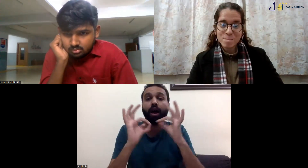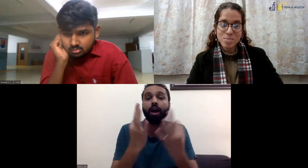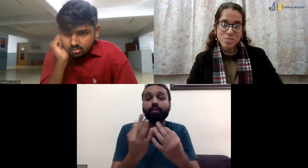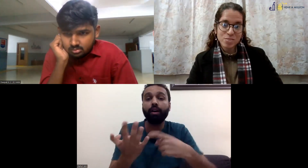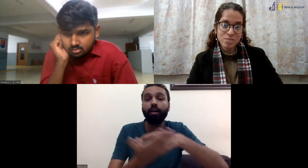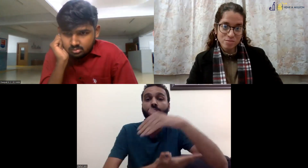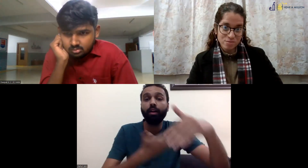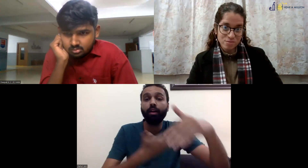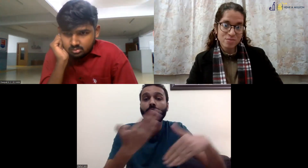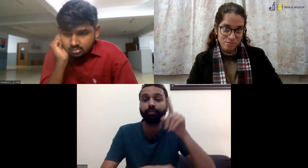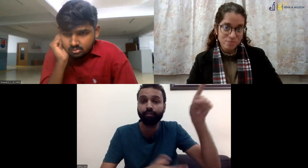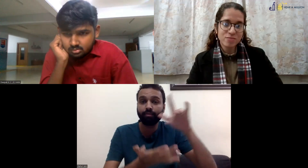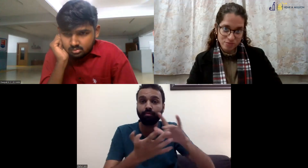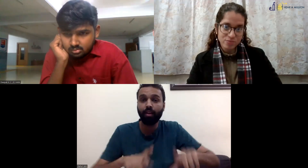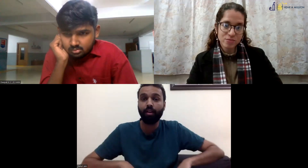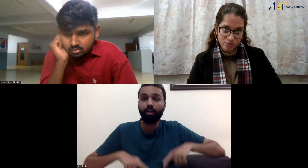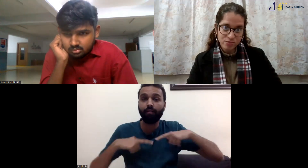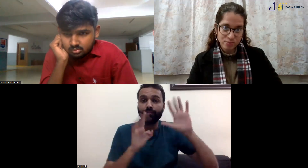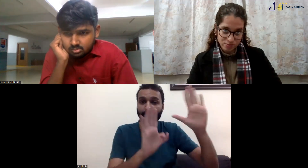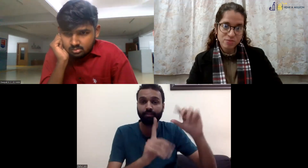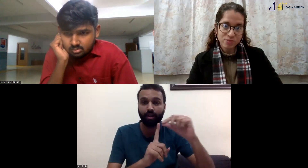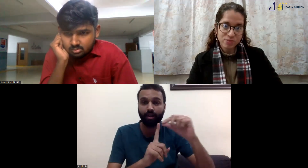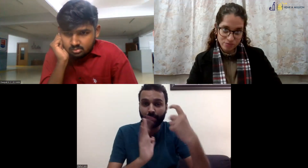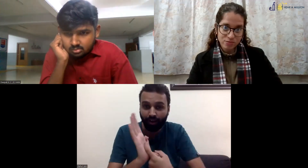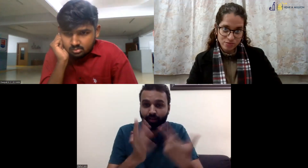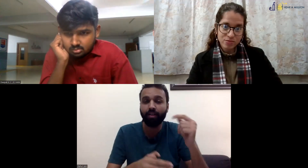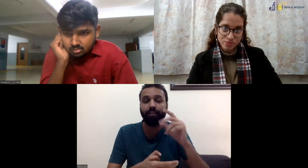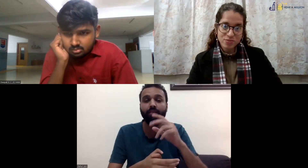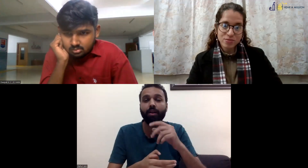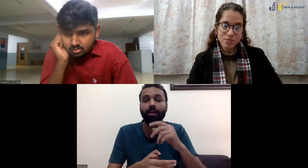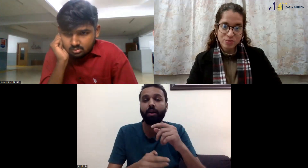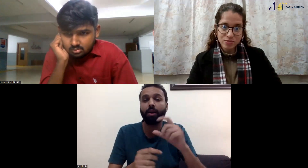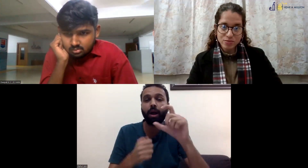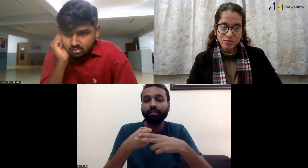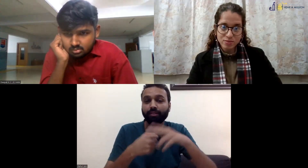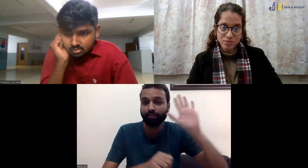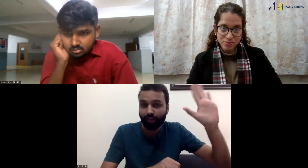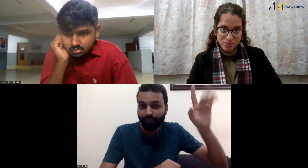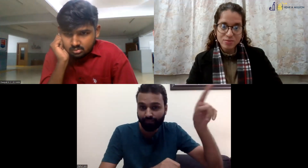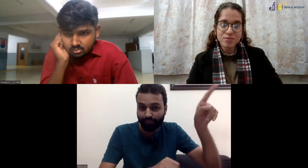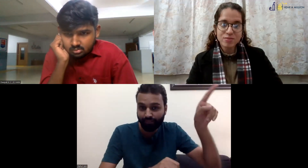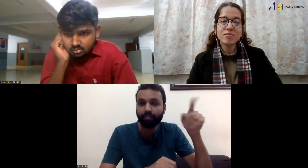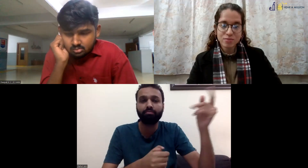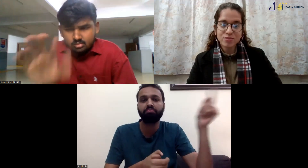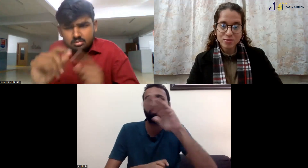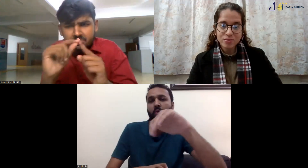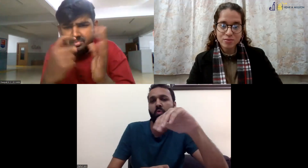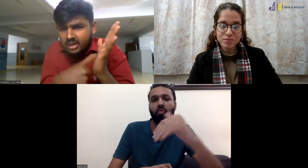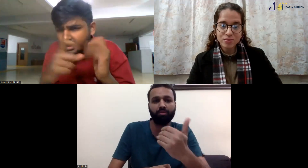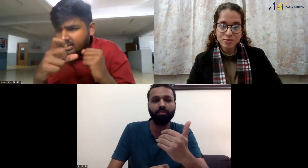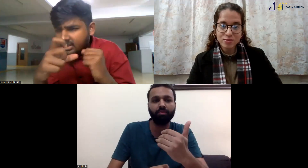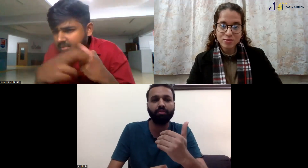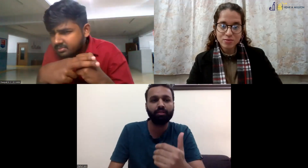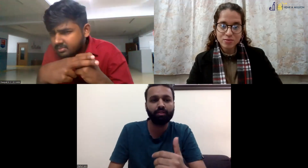have to follow the process. But if you have relatives staying in a place, you already have citizenship and